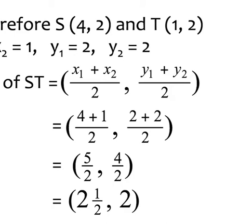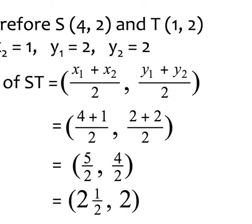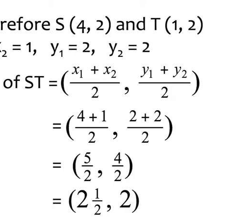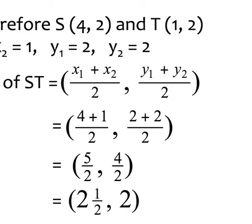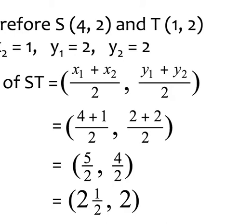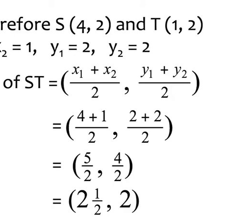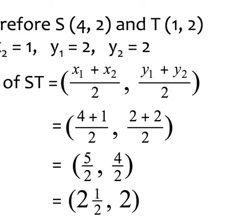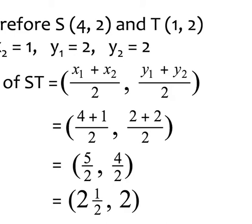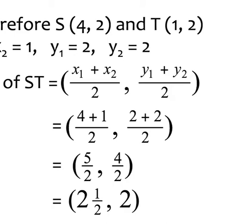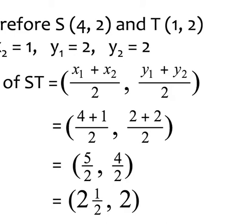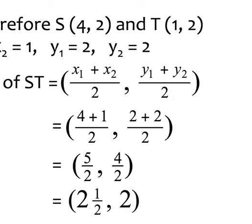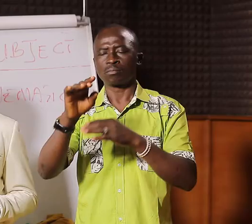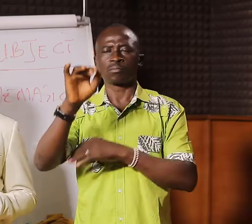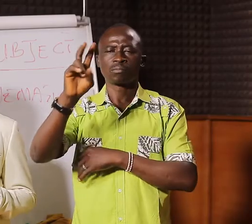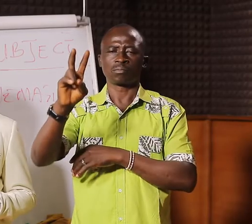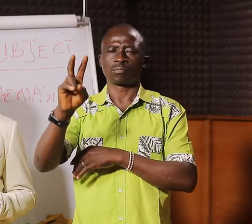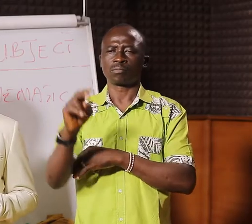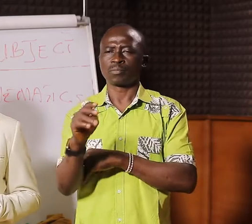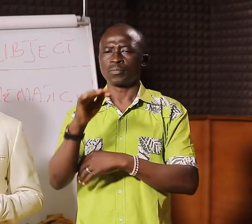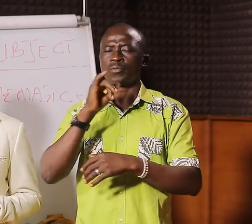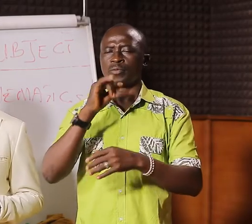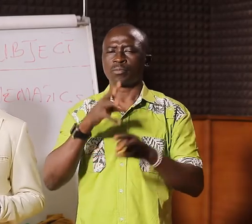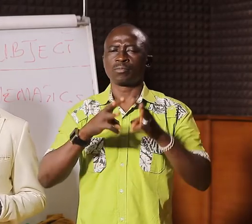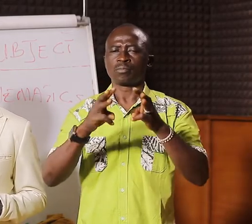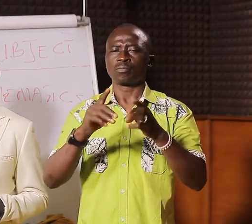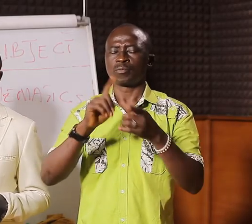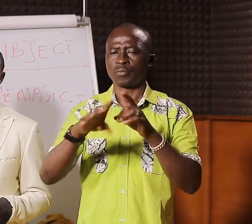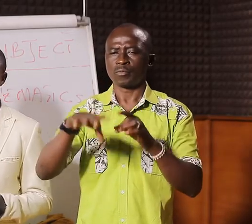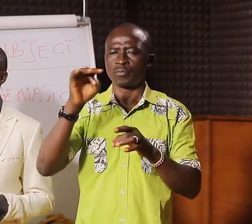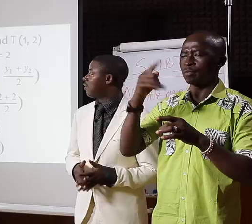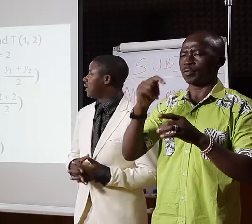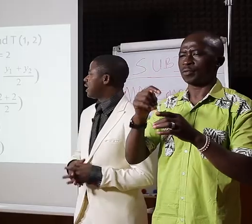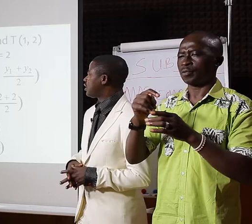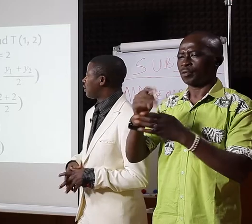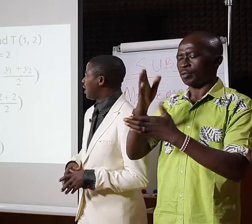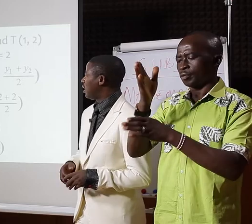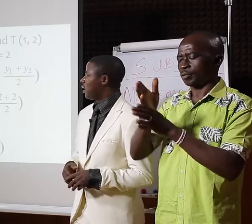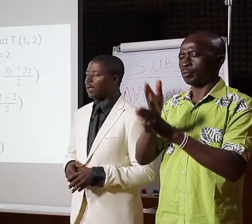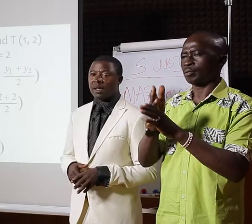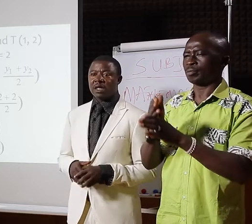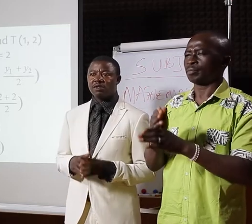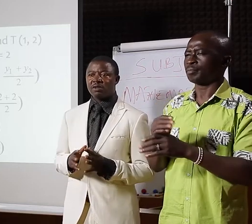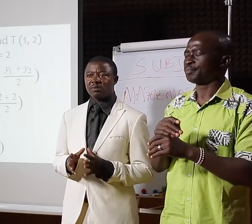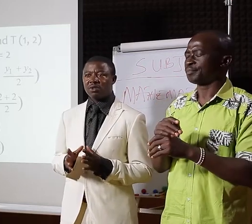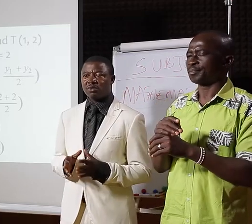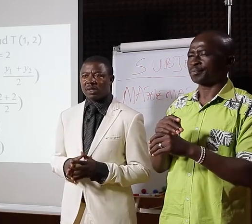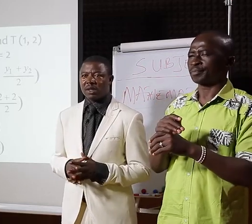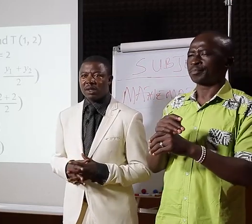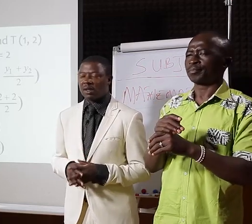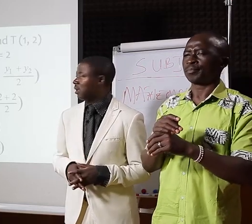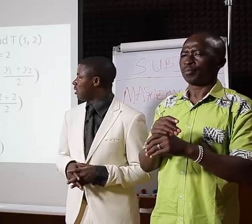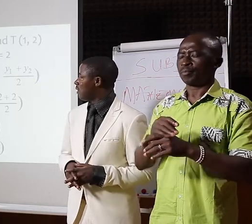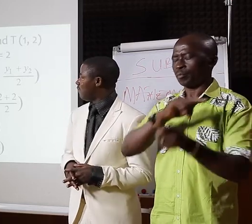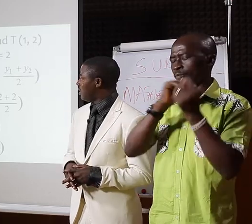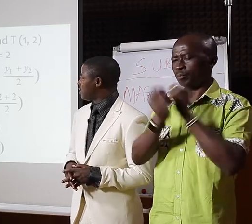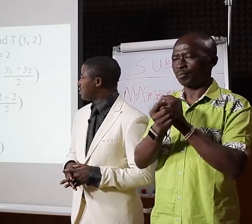y2 divided by 2 is the formula for finding the bisector of a line segment. Now